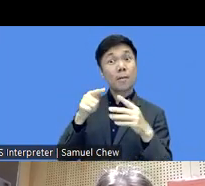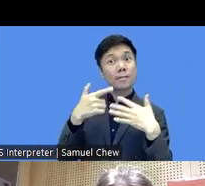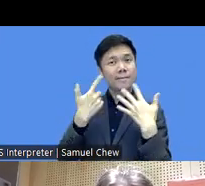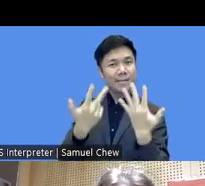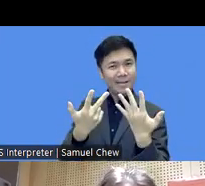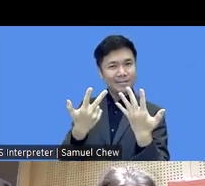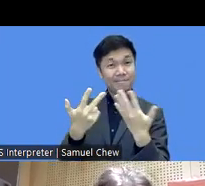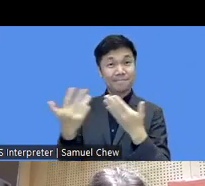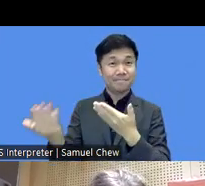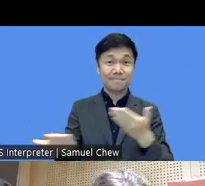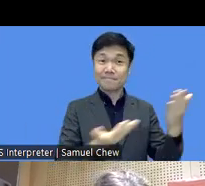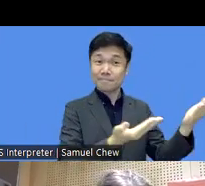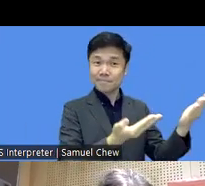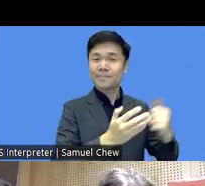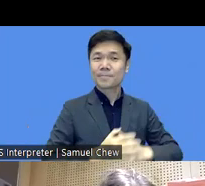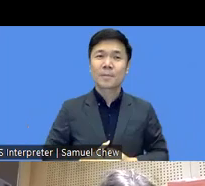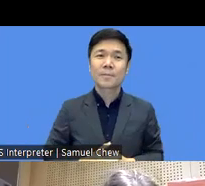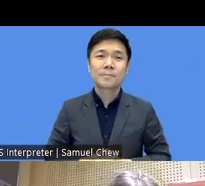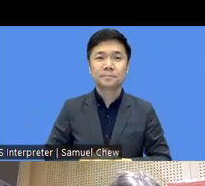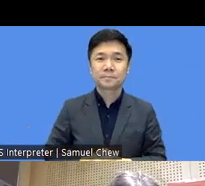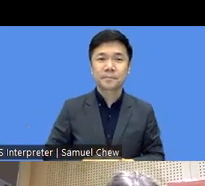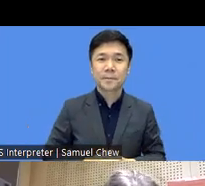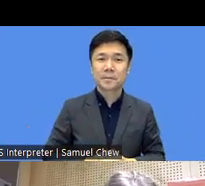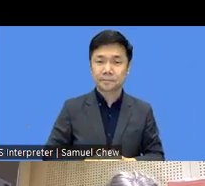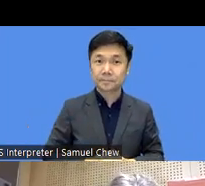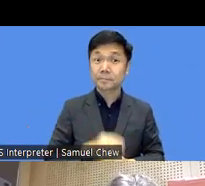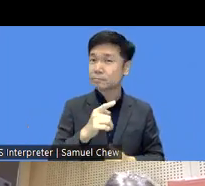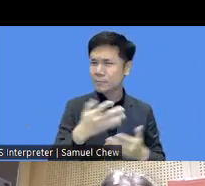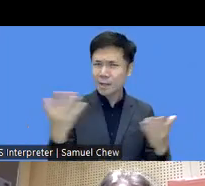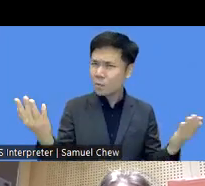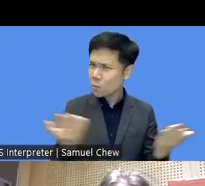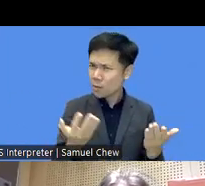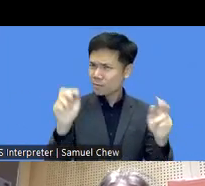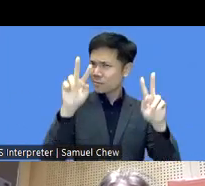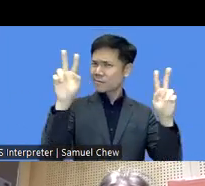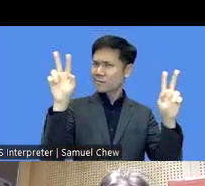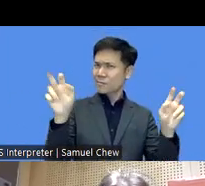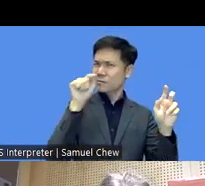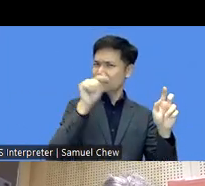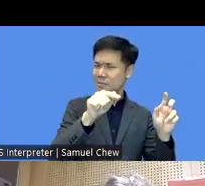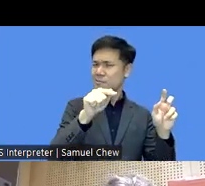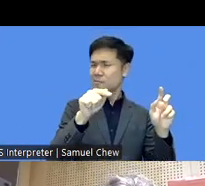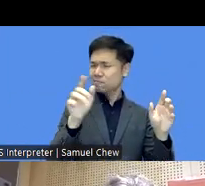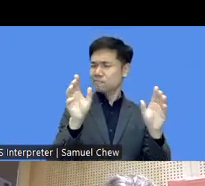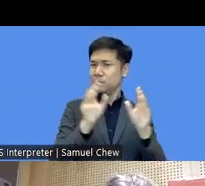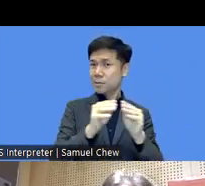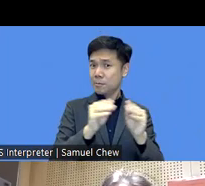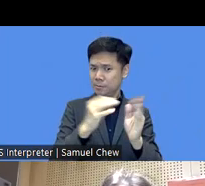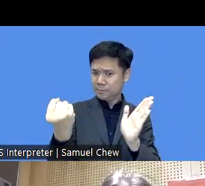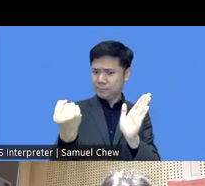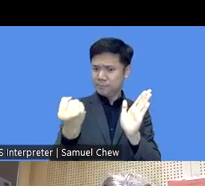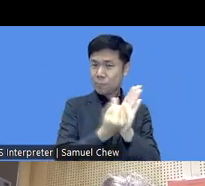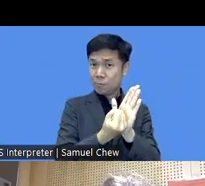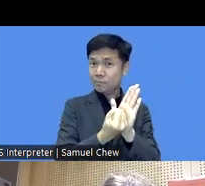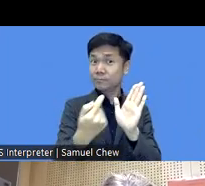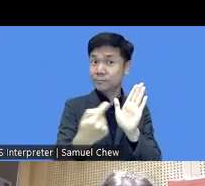please. Okay. So the Global Compact on Refugees was affirmed in 2018 by the